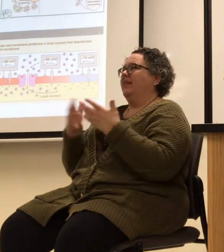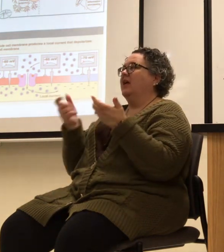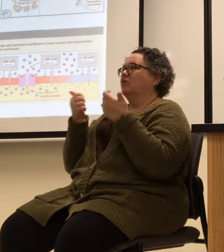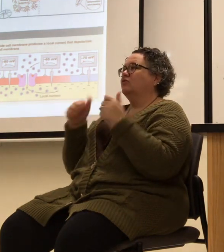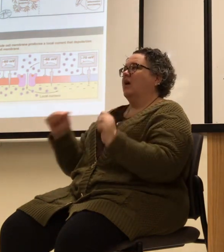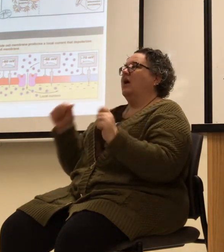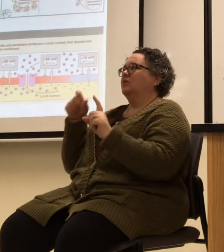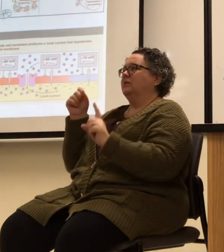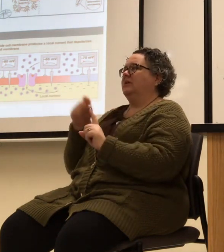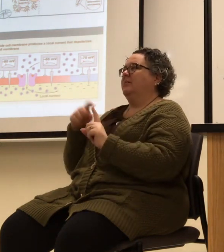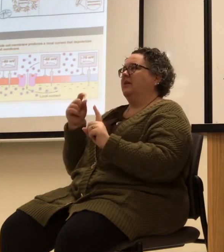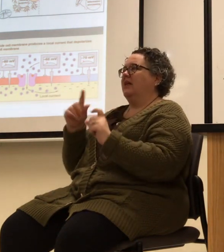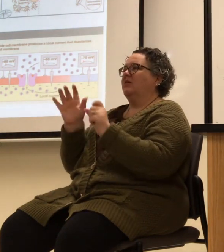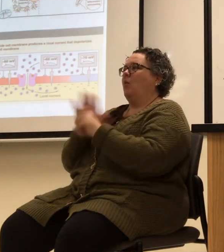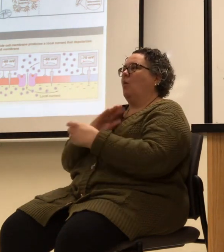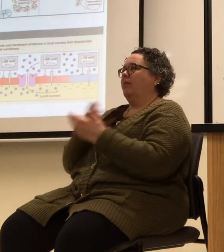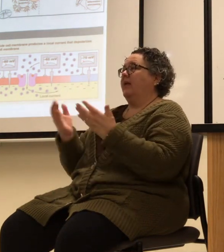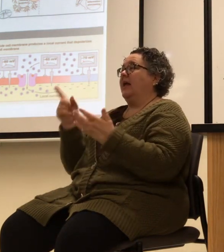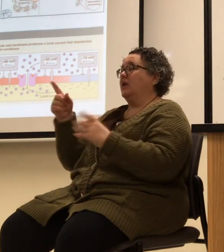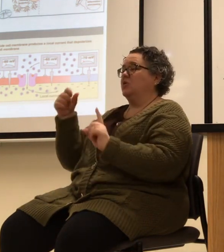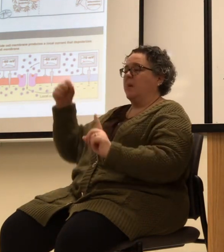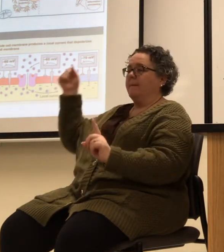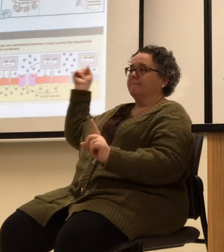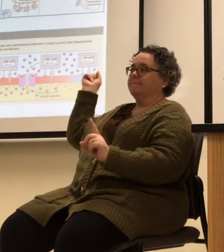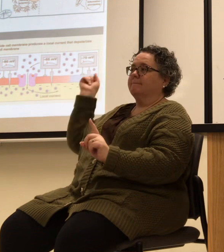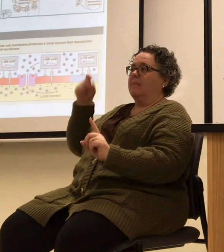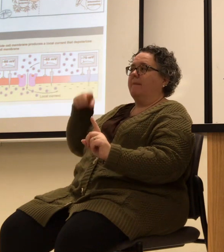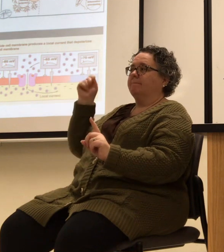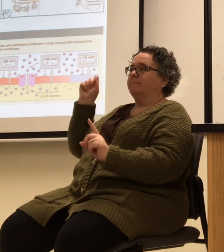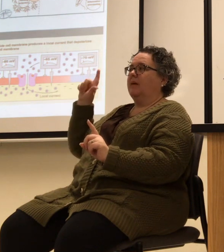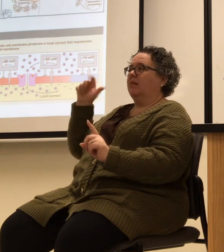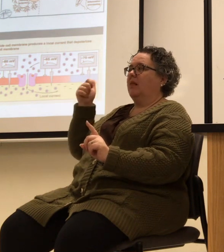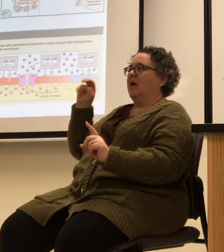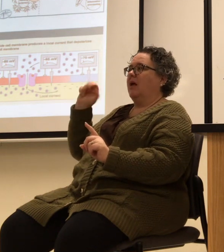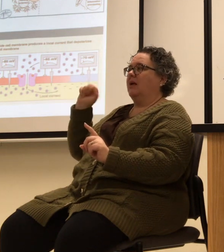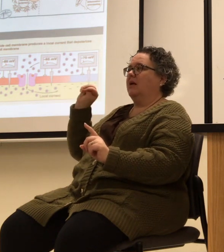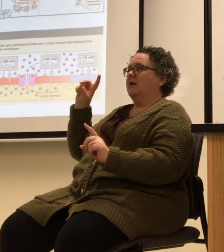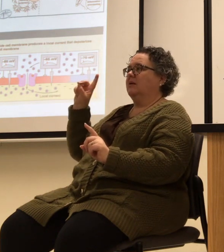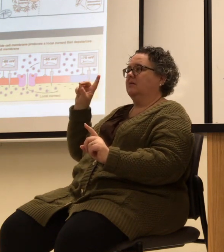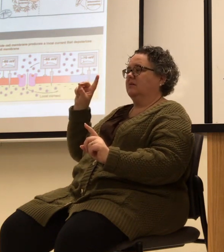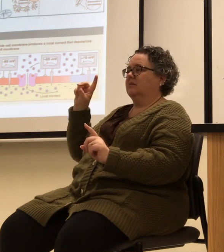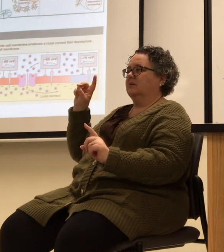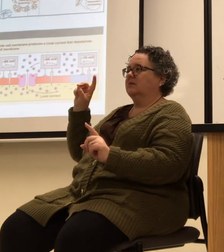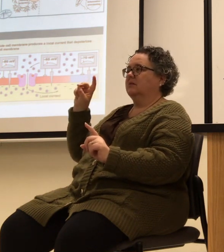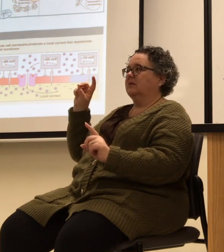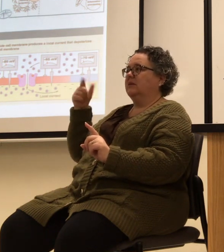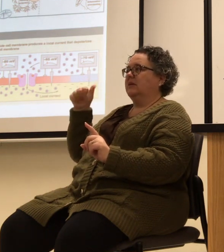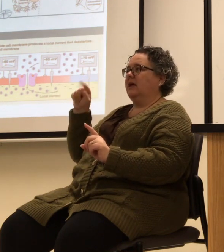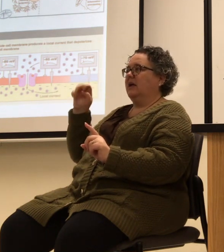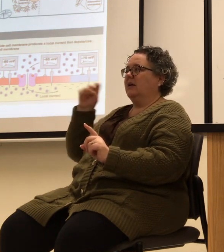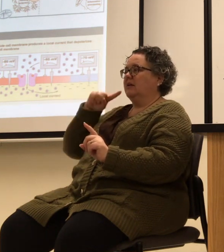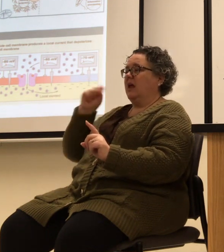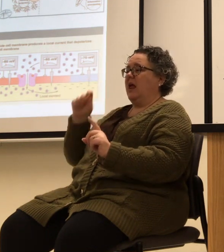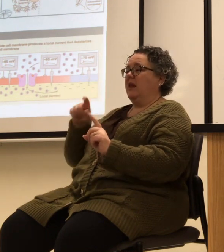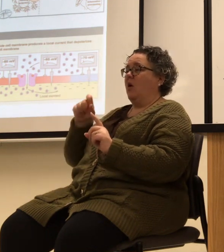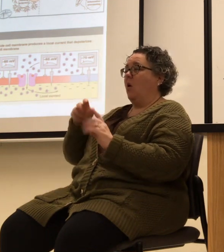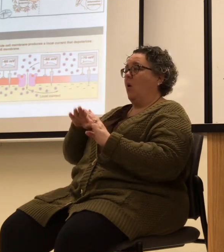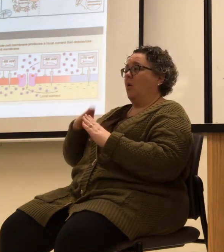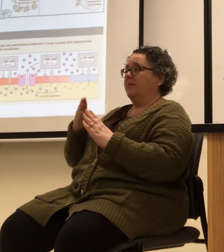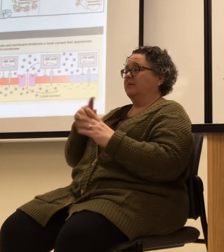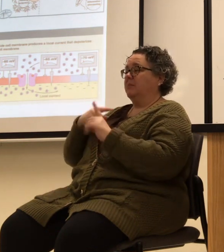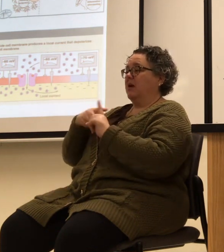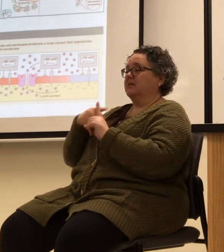And let's say you zap it with the ligand-gated channels right here. You make them open. See right here. Positive charge goes at this